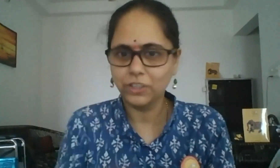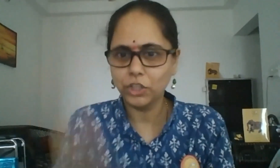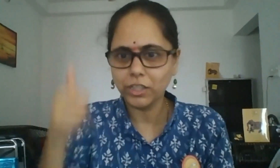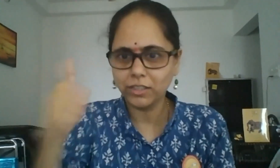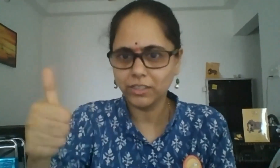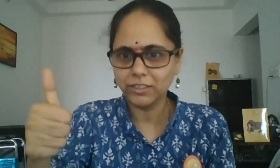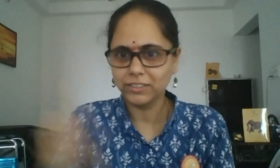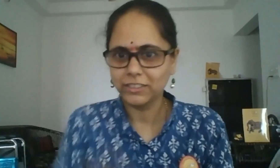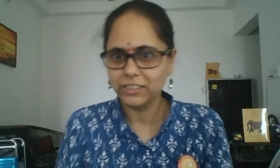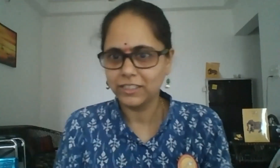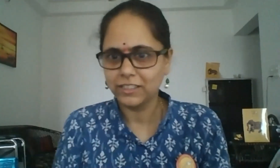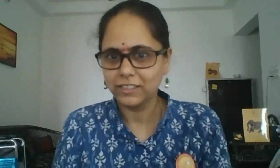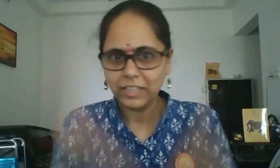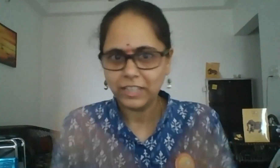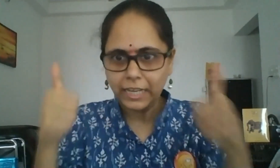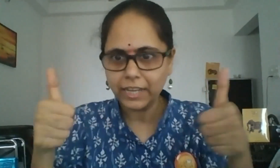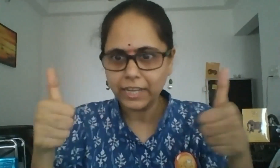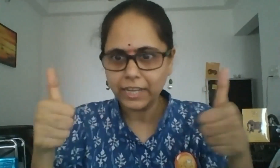Good. Clear everyone?